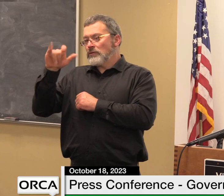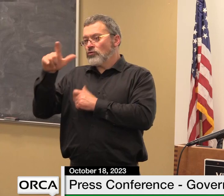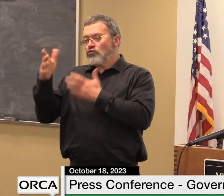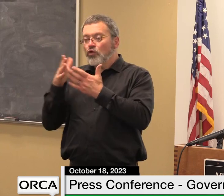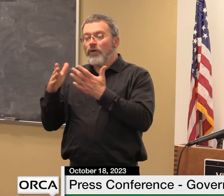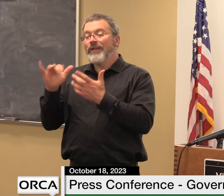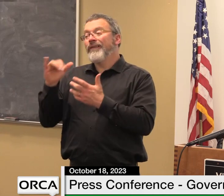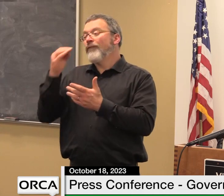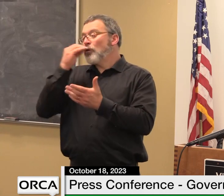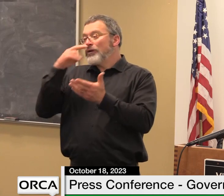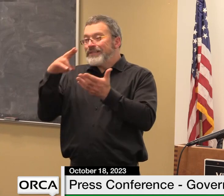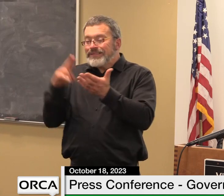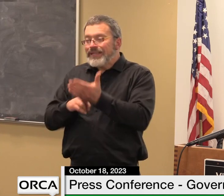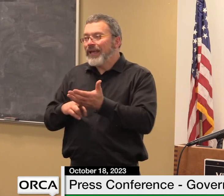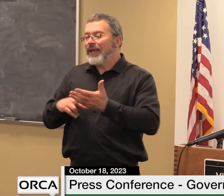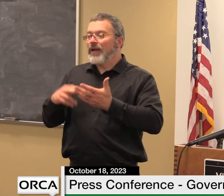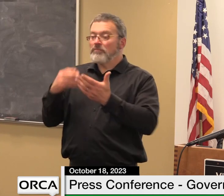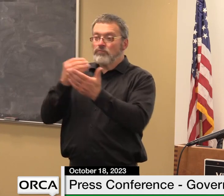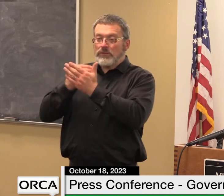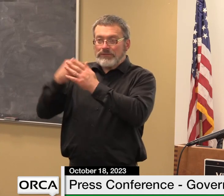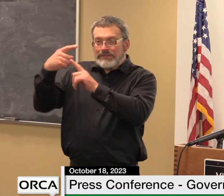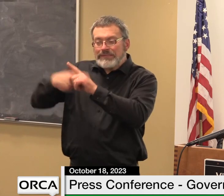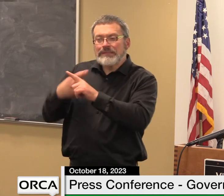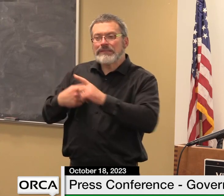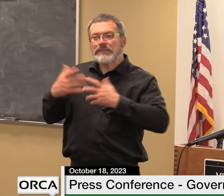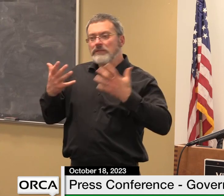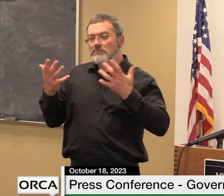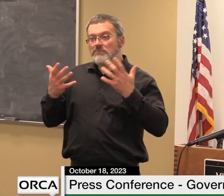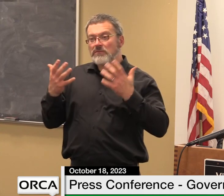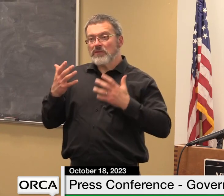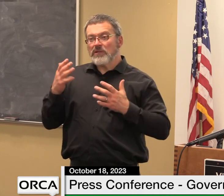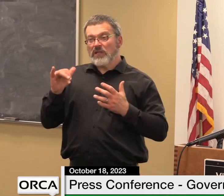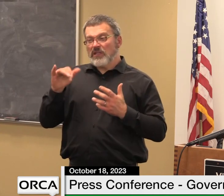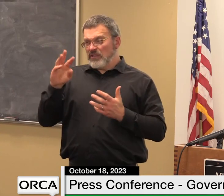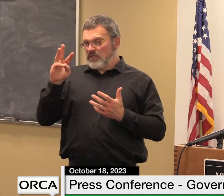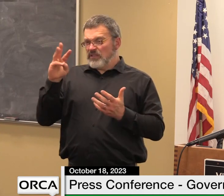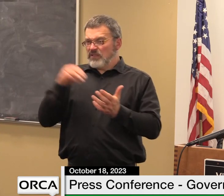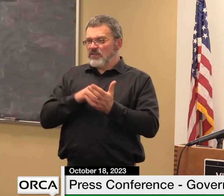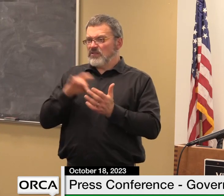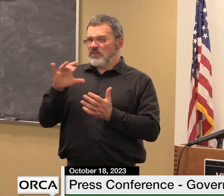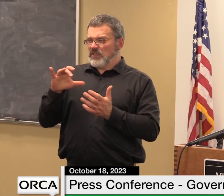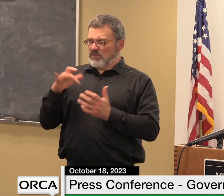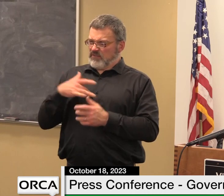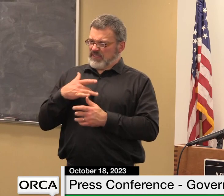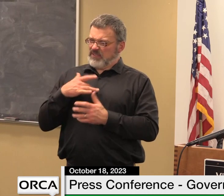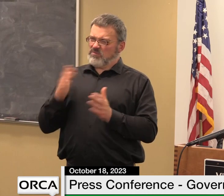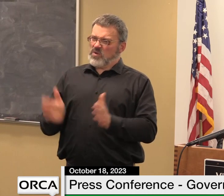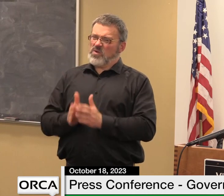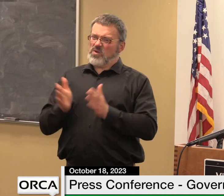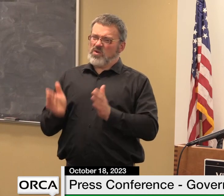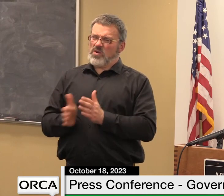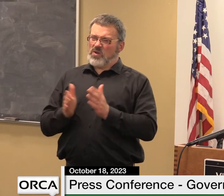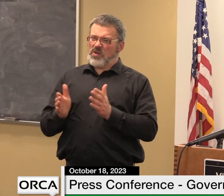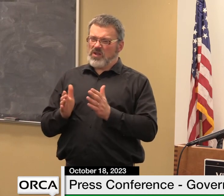assistance? I'd imagine, to Bob's point, 6,800 isn't a lot, and for some of these people, rebuilding probably